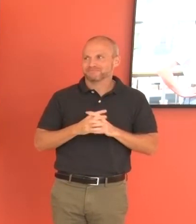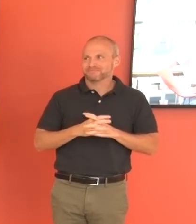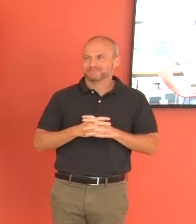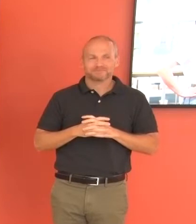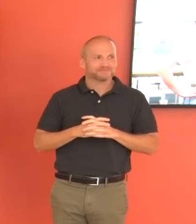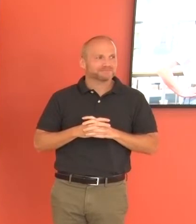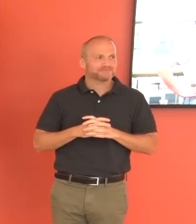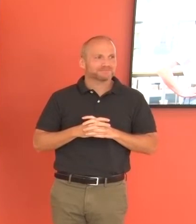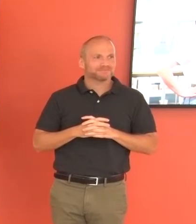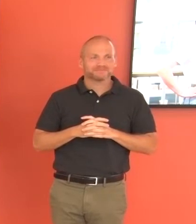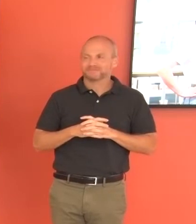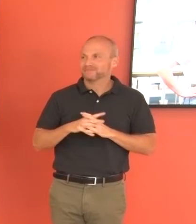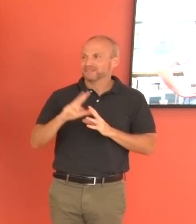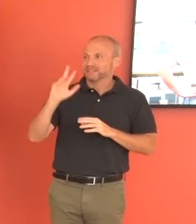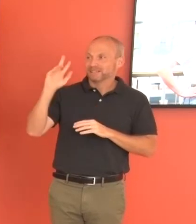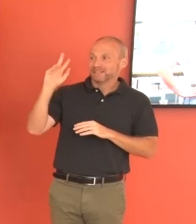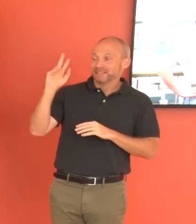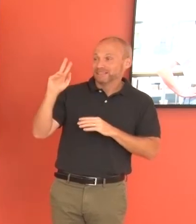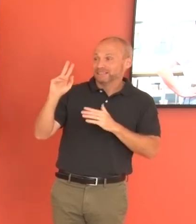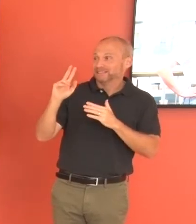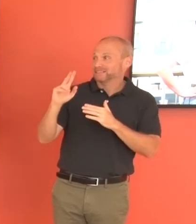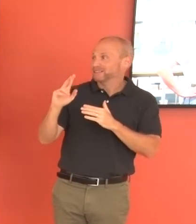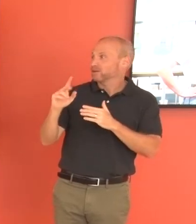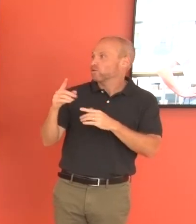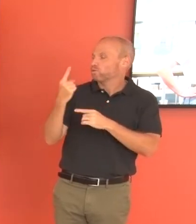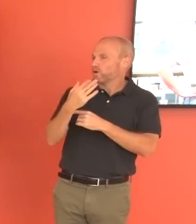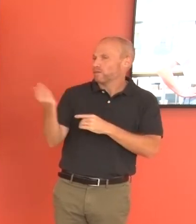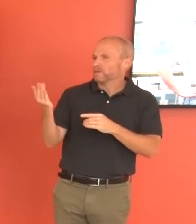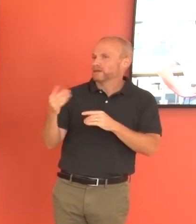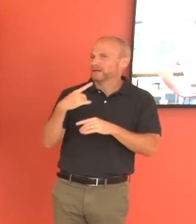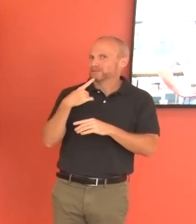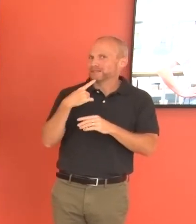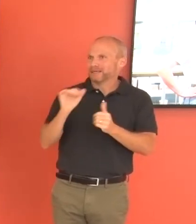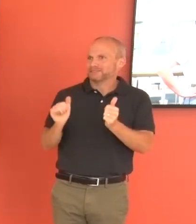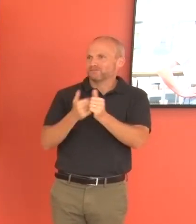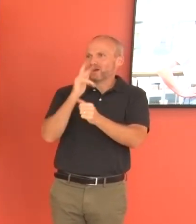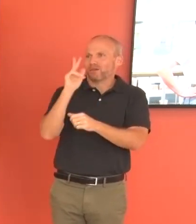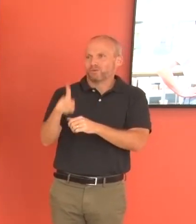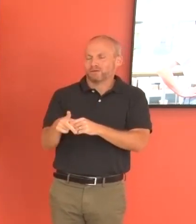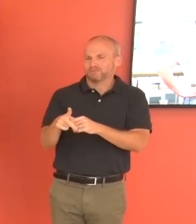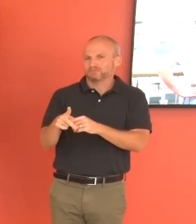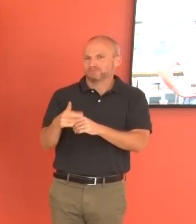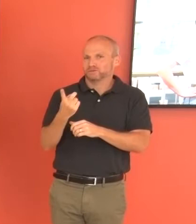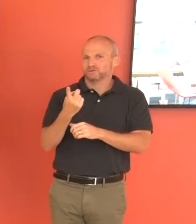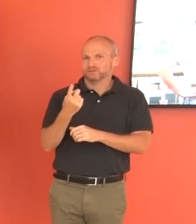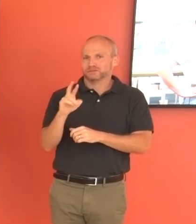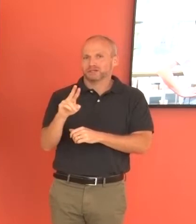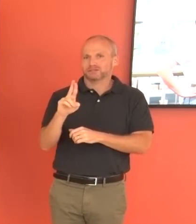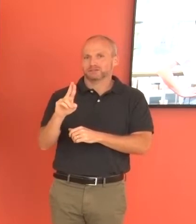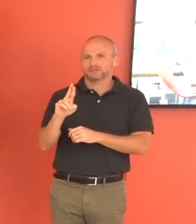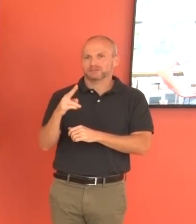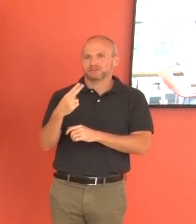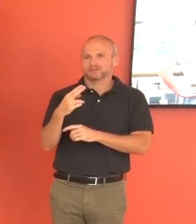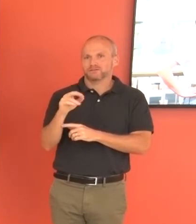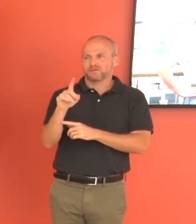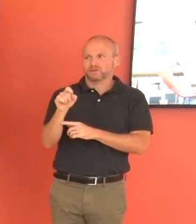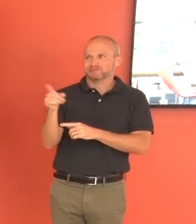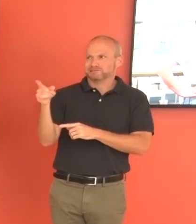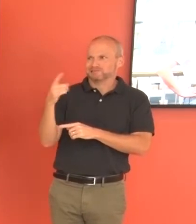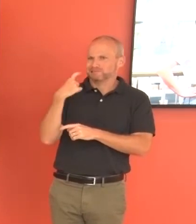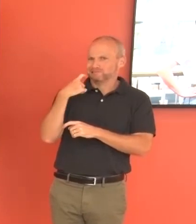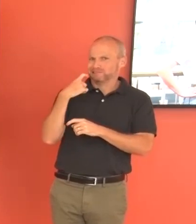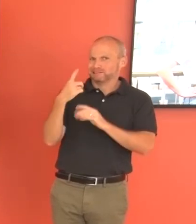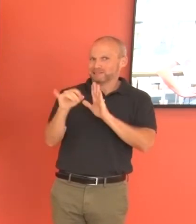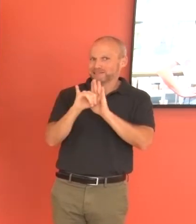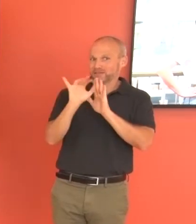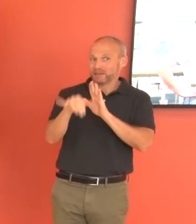Yeah. How to win friends and influence people. One thing I'll say as a follow-up to what Dr. Rhodes said, just as you just identified that, I want to be